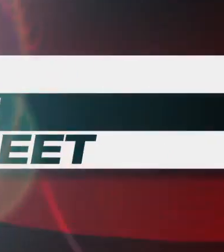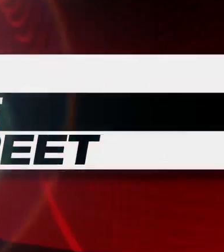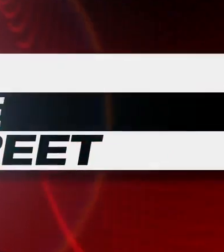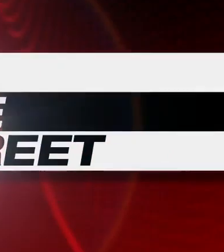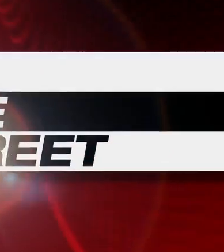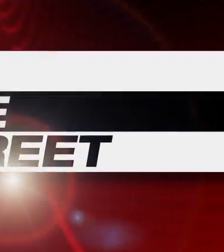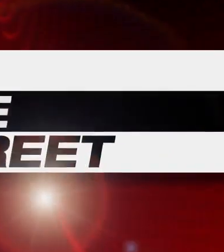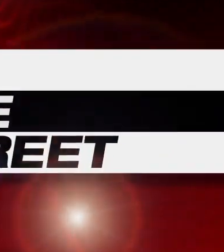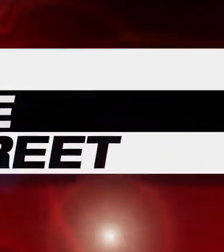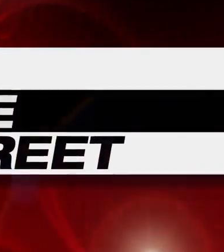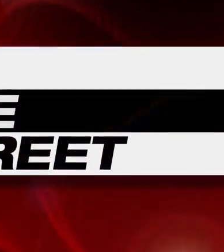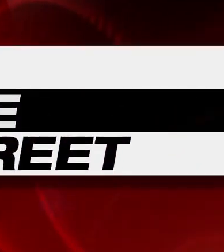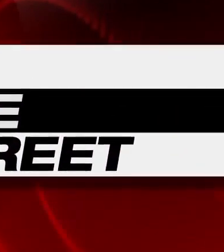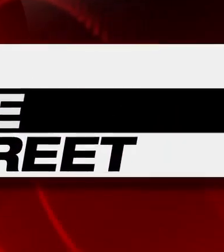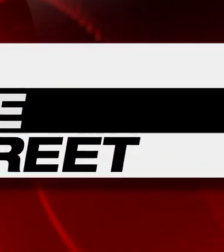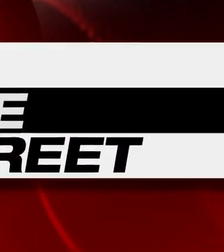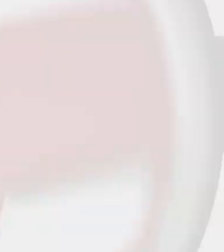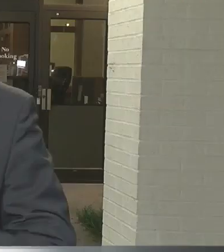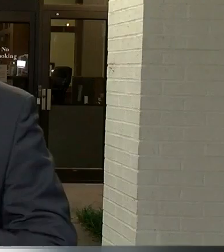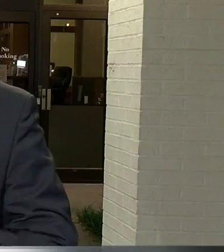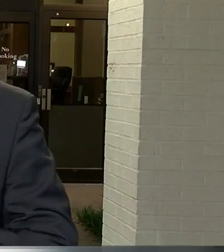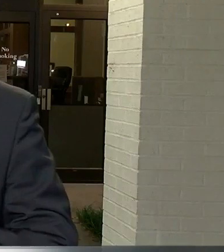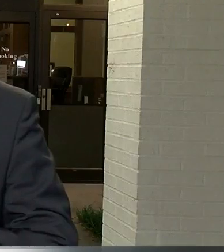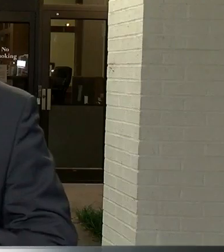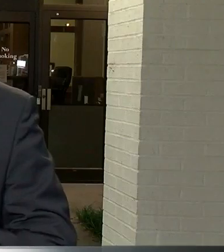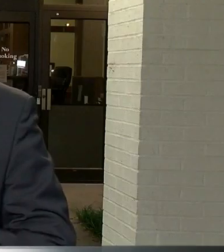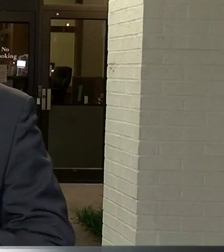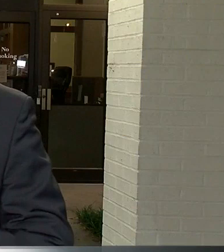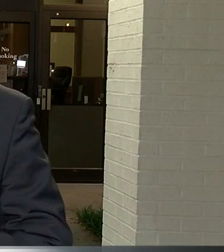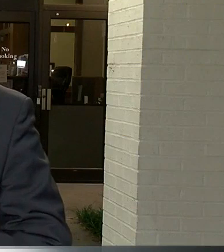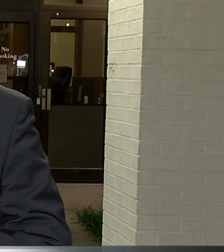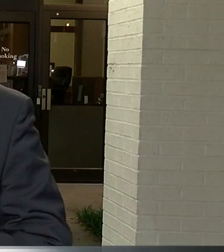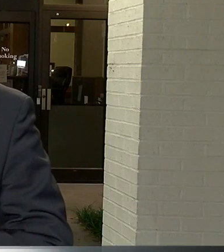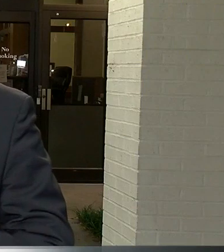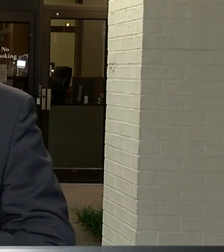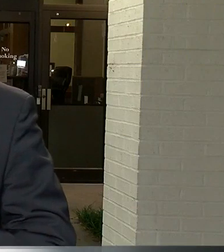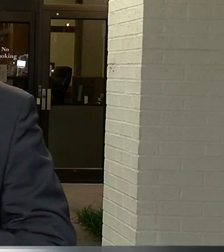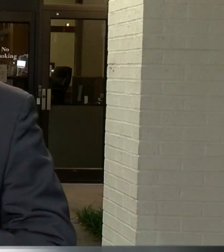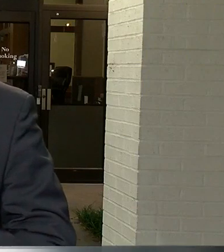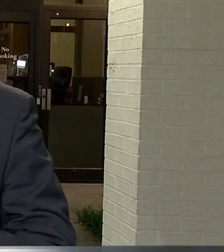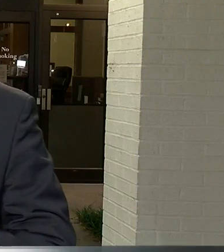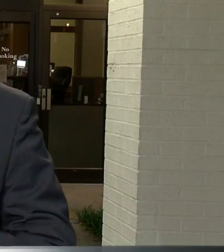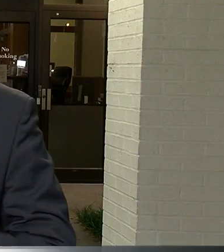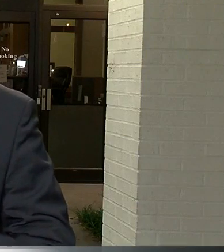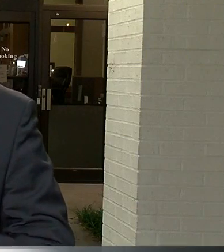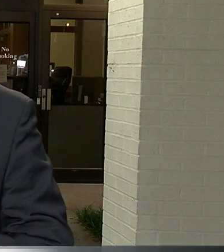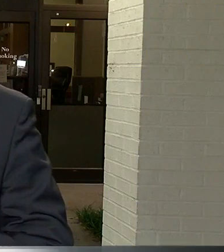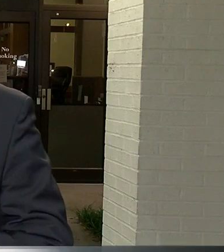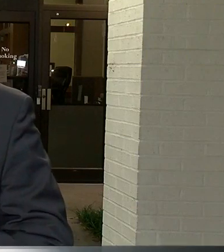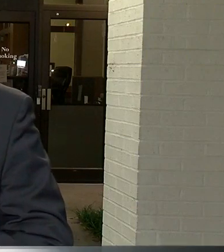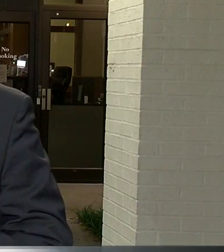street. Chris Welty joins us live outside LCG. And Chris, did the Mayor-President say where the clusters are?